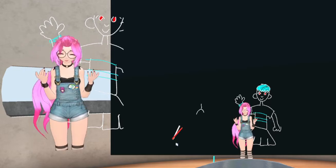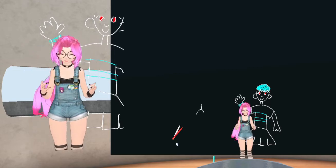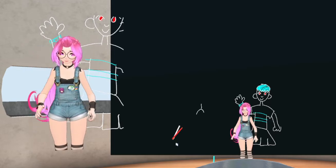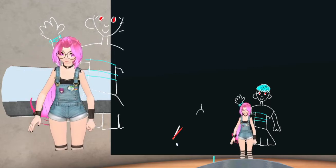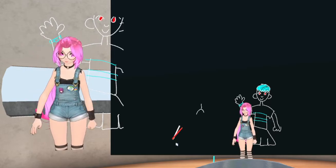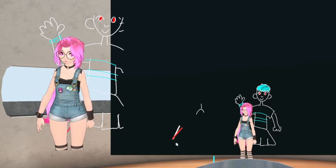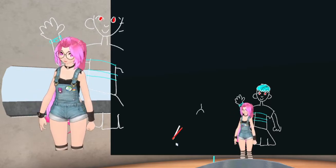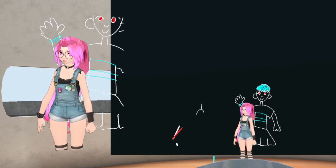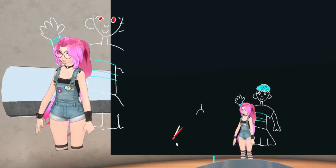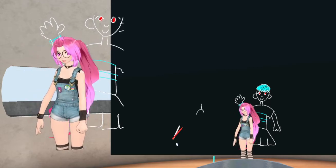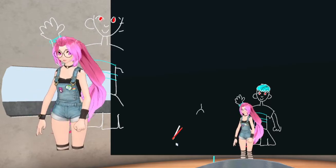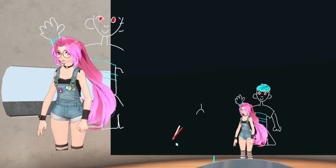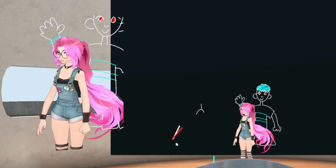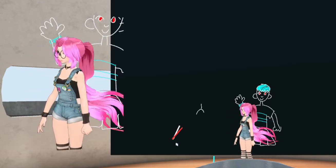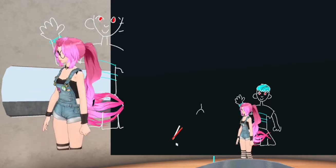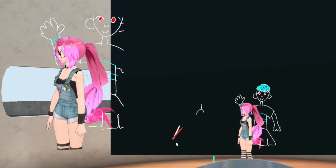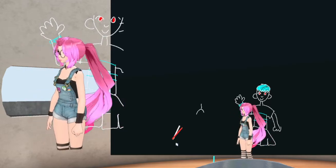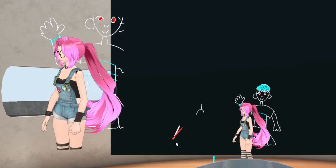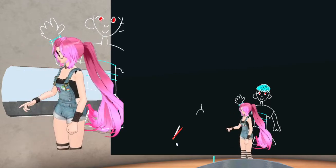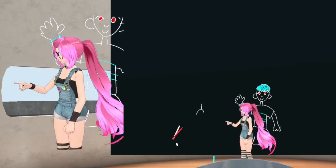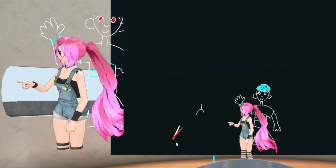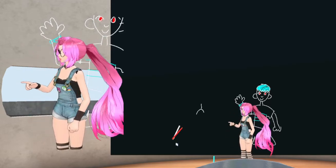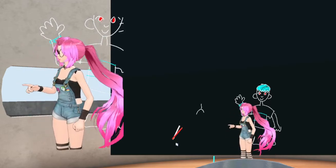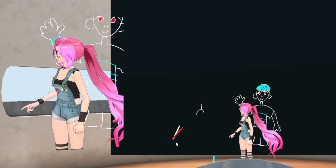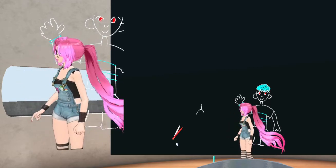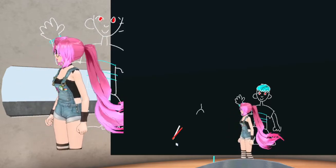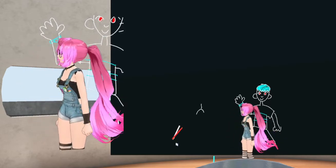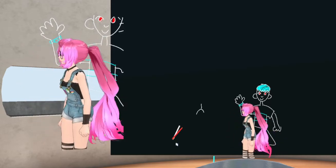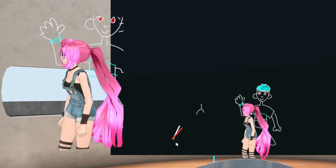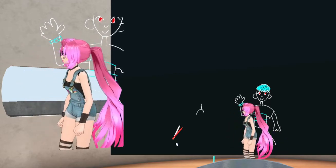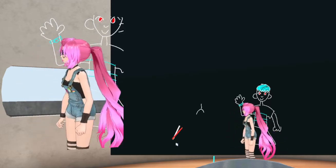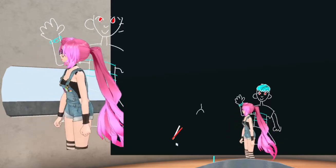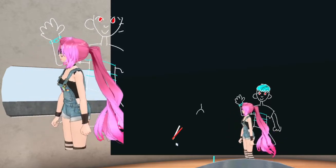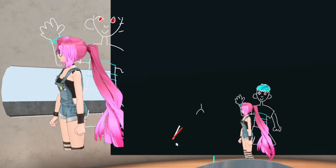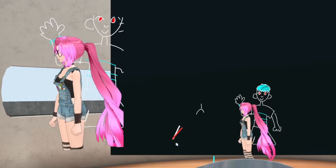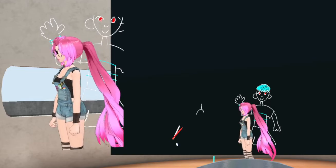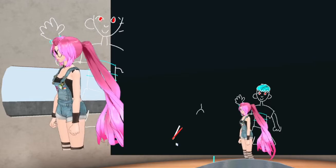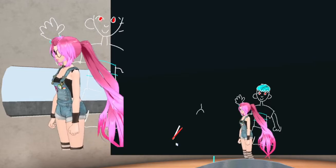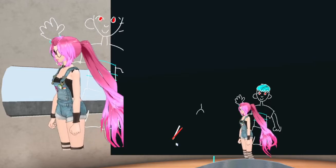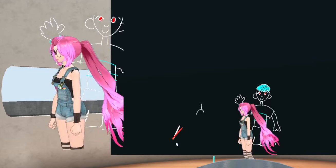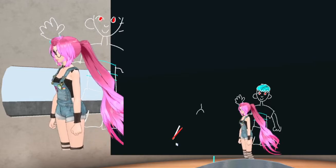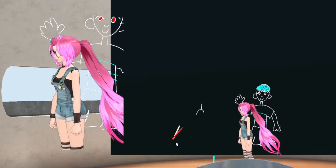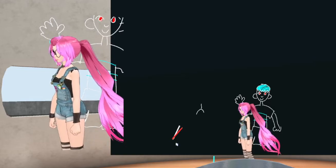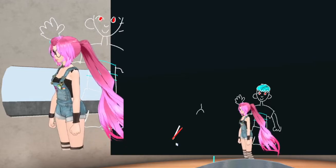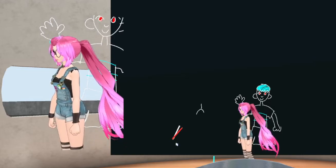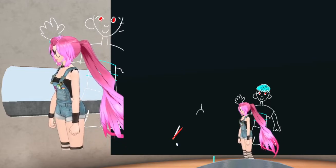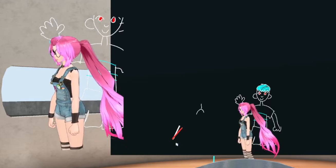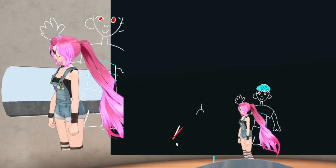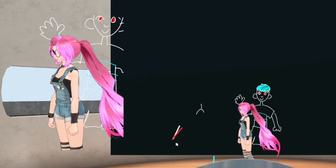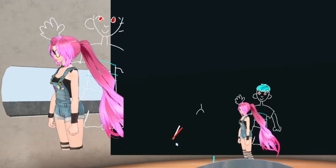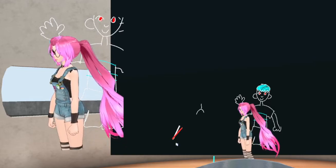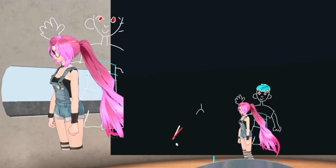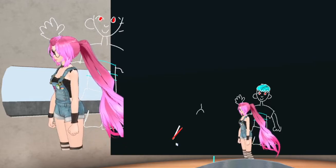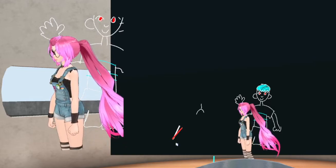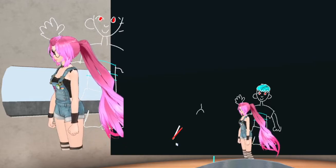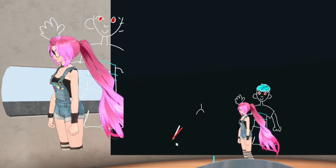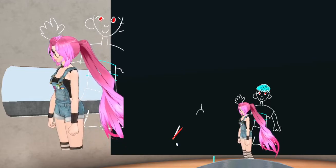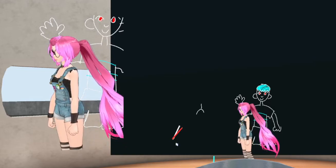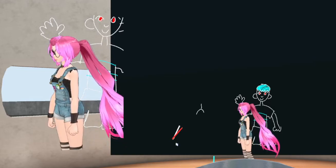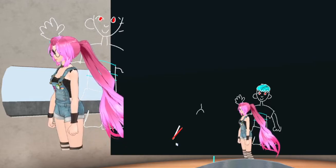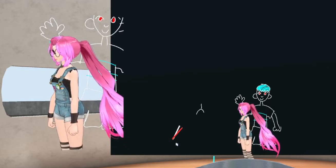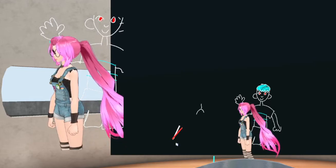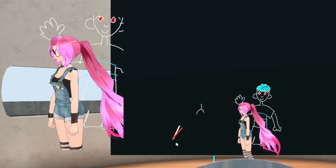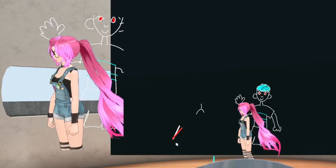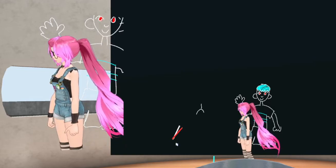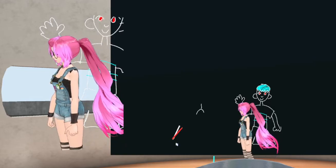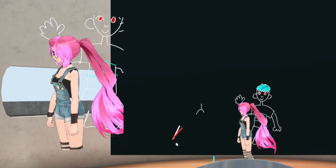Yeah. Good question. Senpai, yeah. We were talking about hair, but I also thought maybe